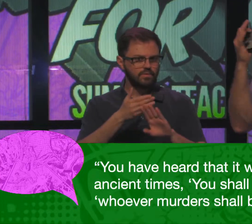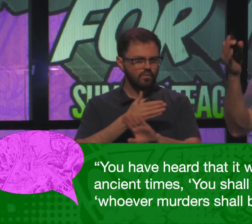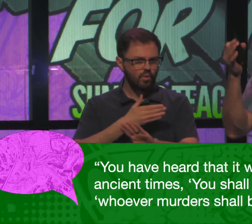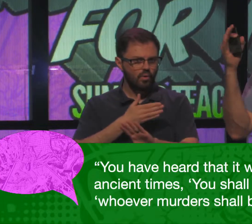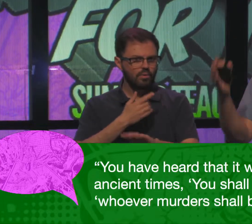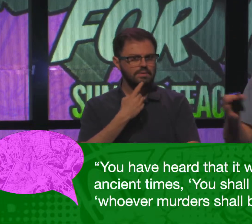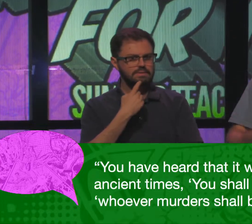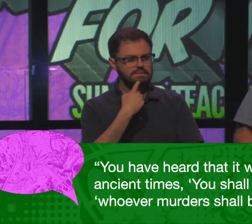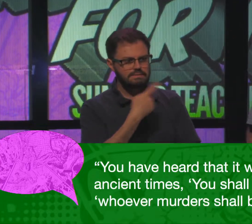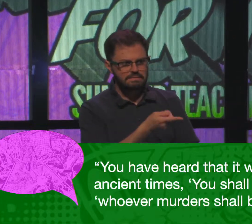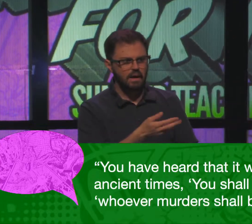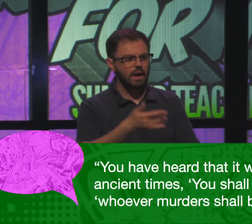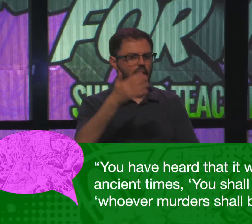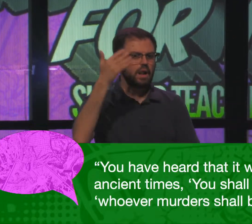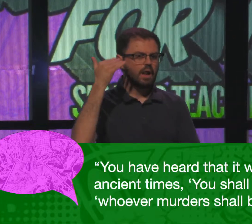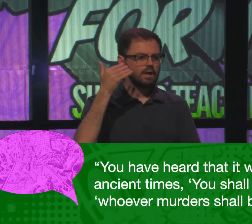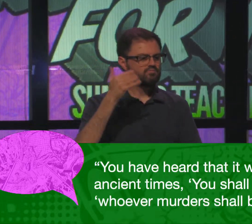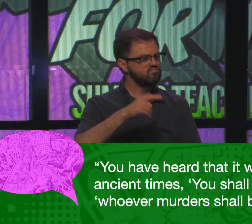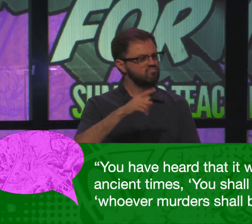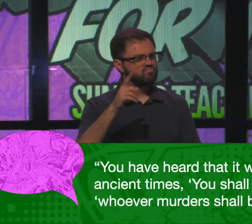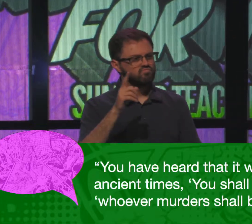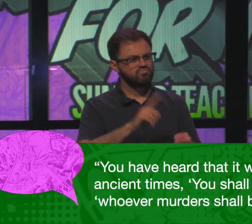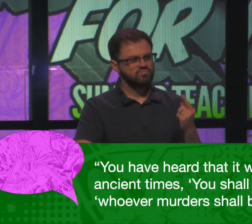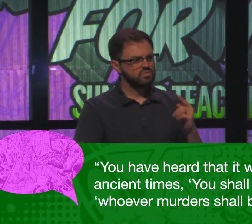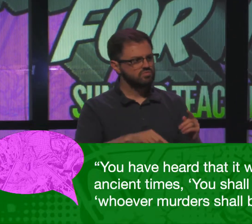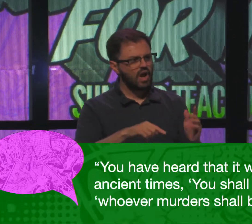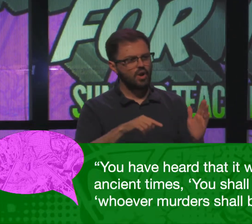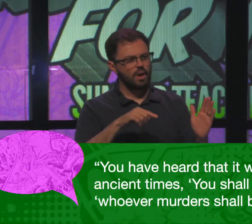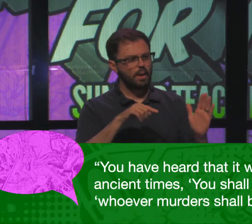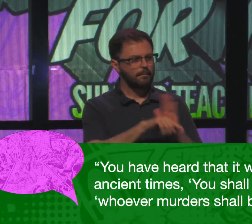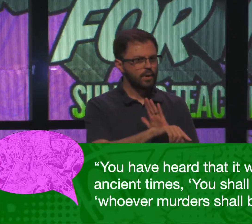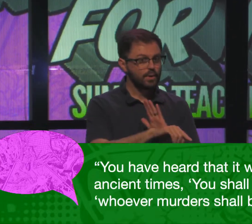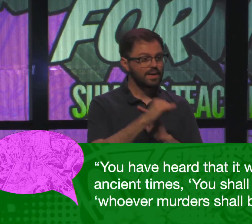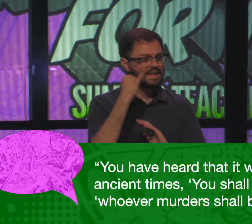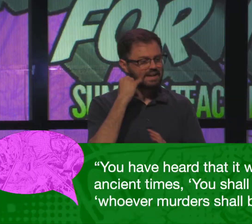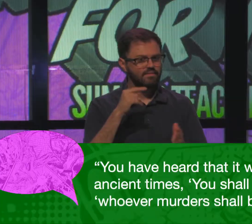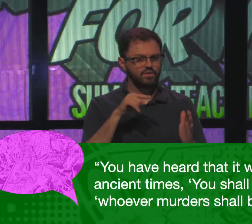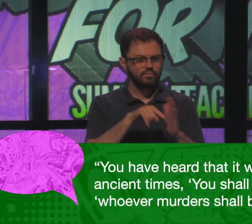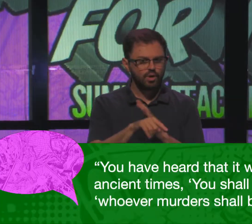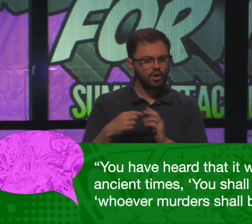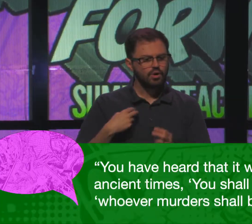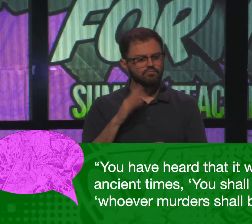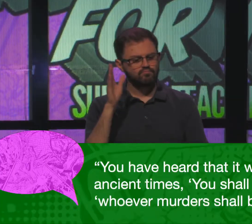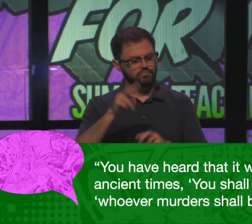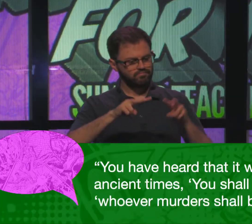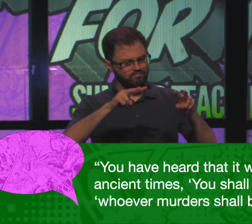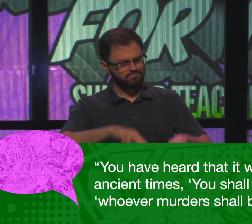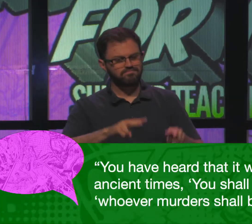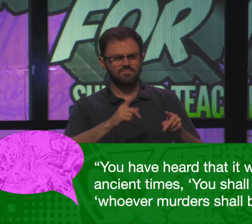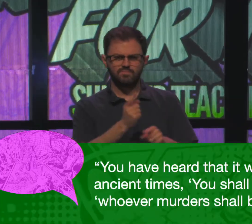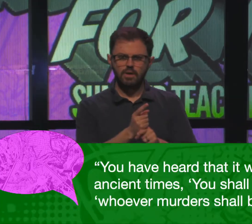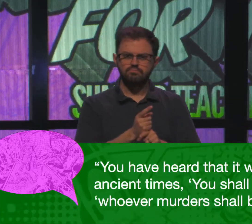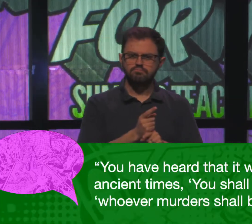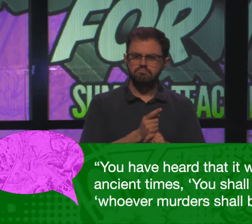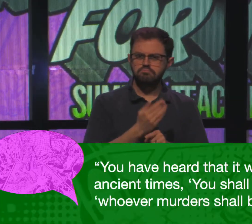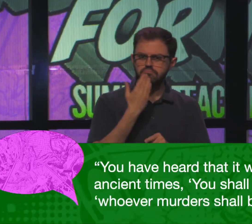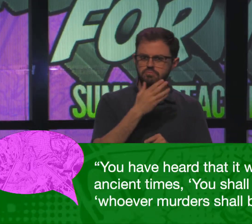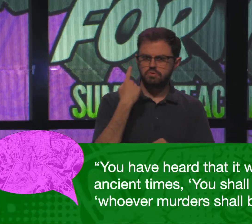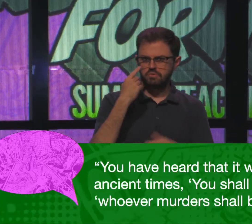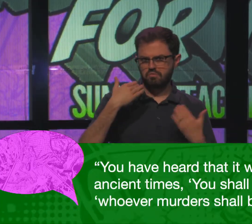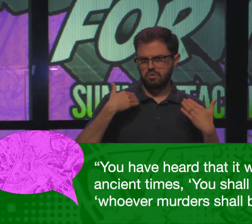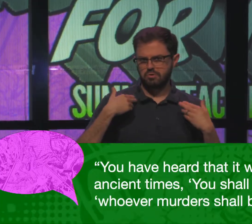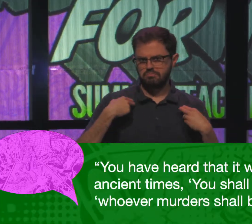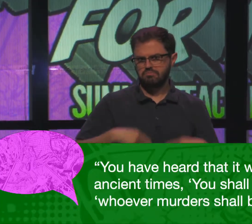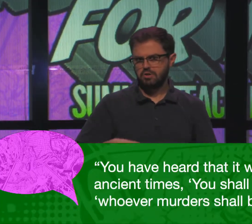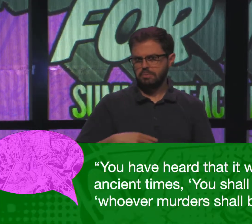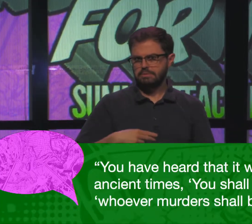to those of ancient times, you shall not murder, and whoever murders shall be liable to judgment. Not a bad deal, right? Pretty good for human